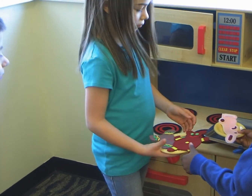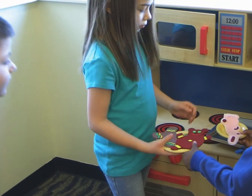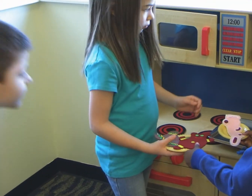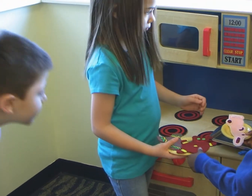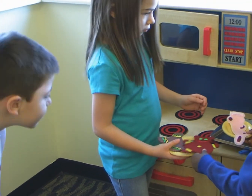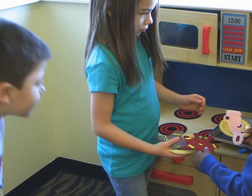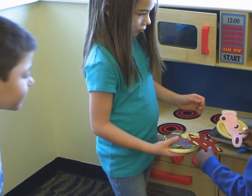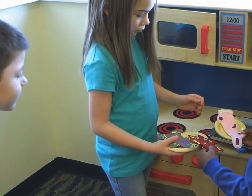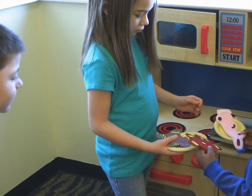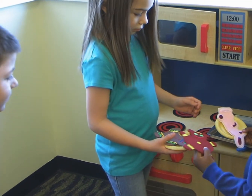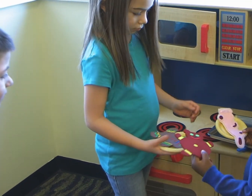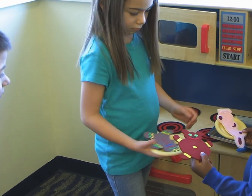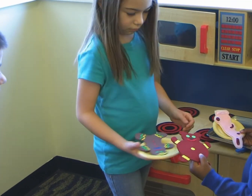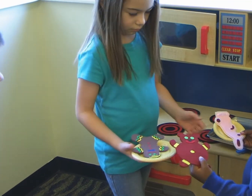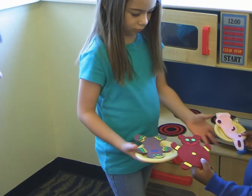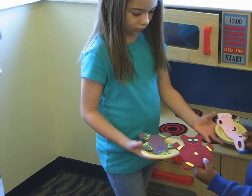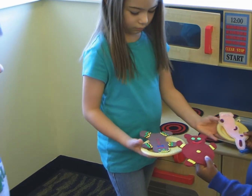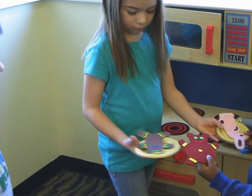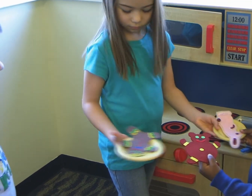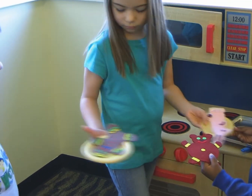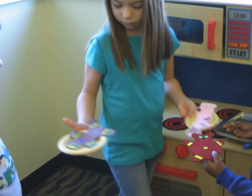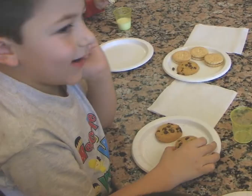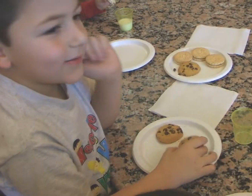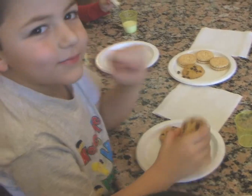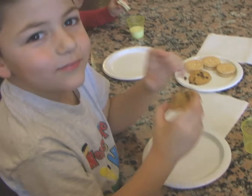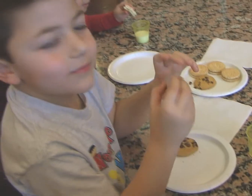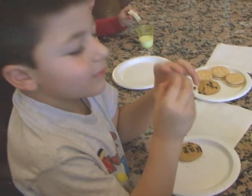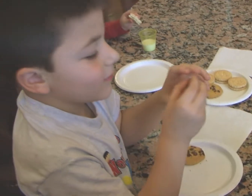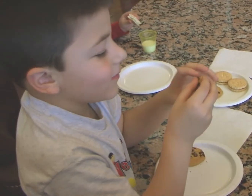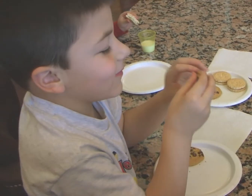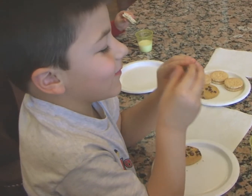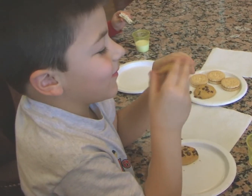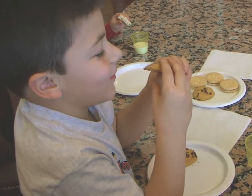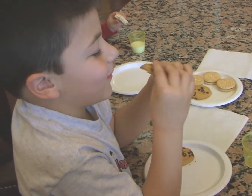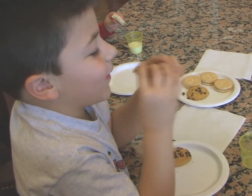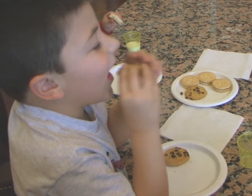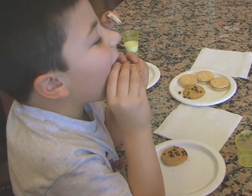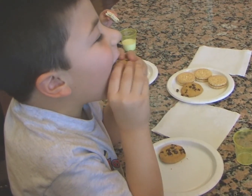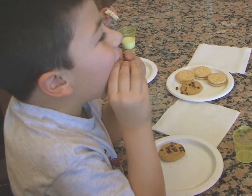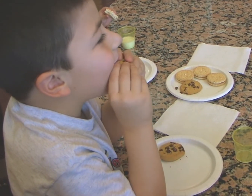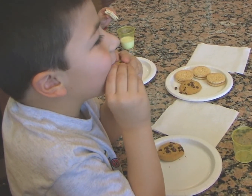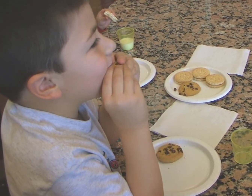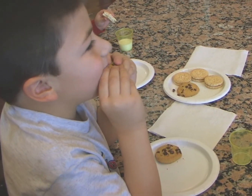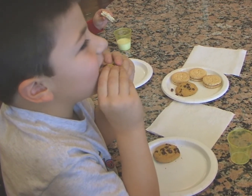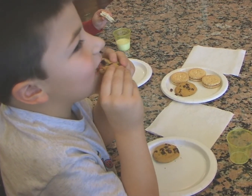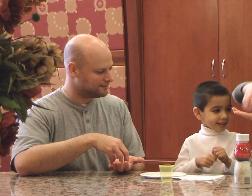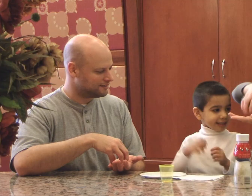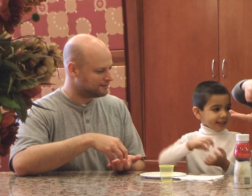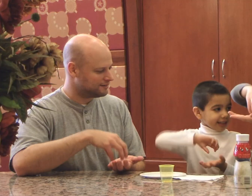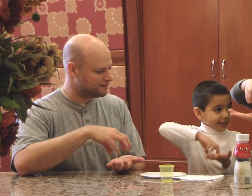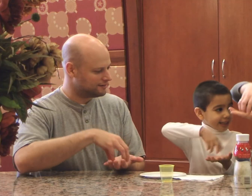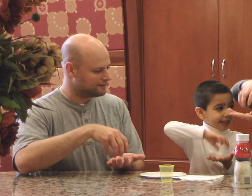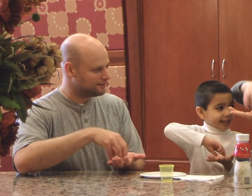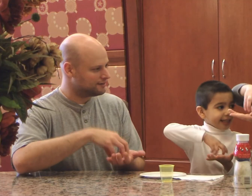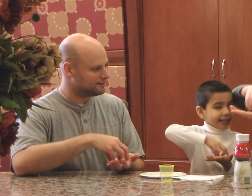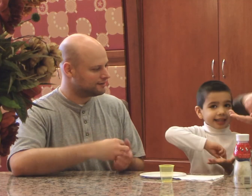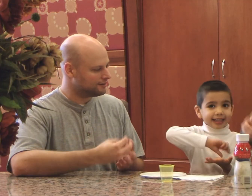I like to eat, eat, eat, eat my cookies. I like